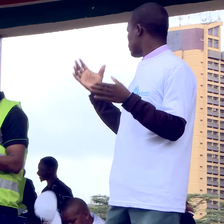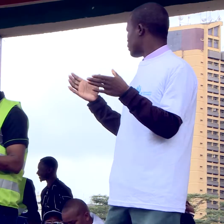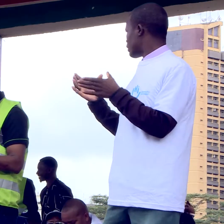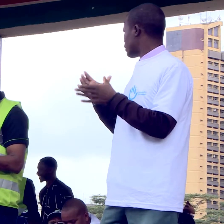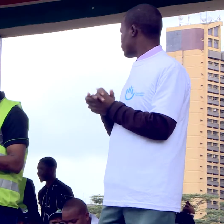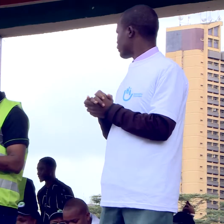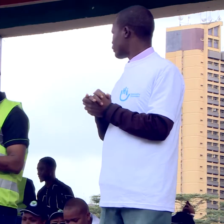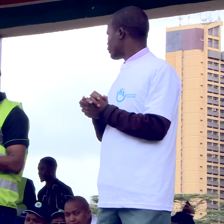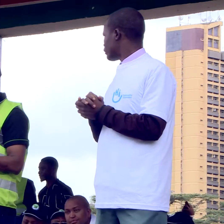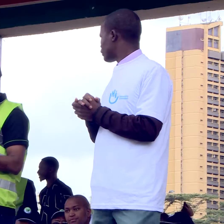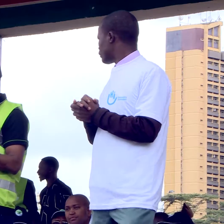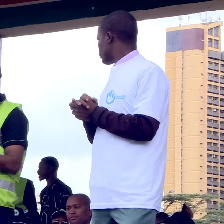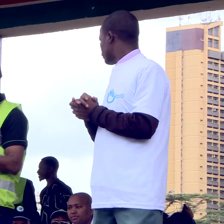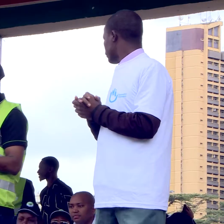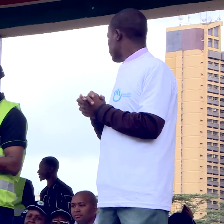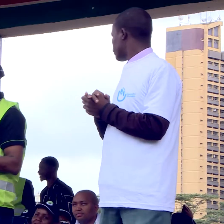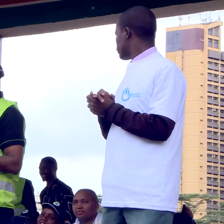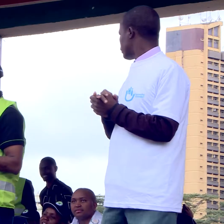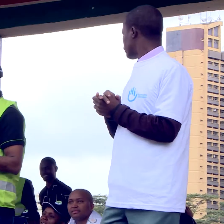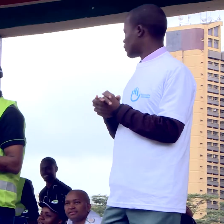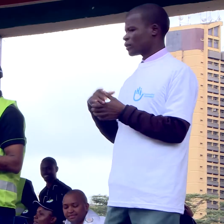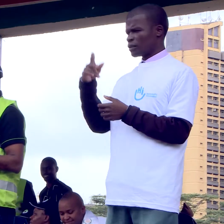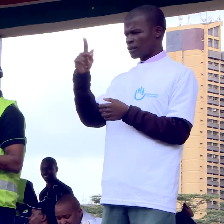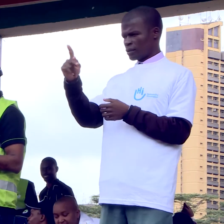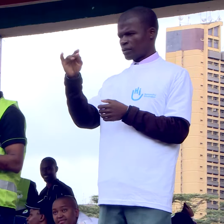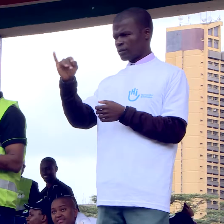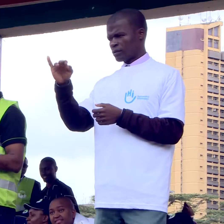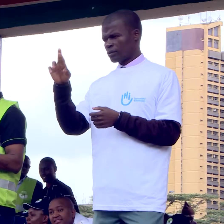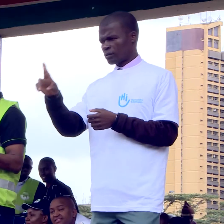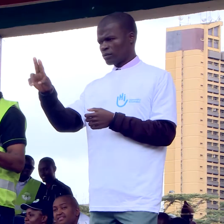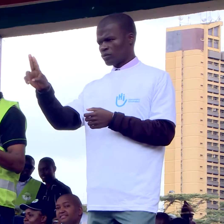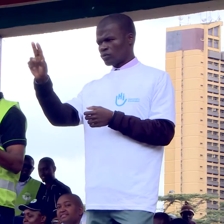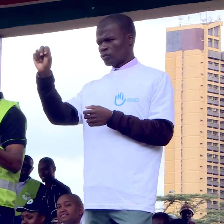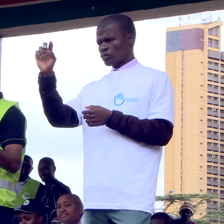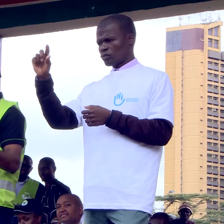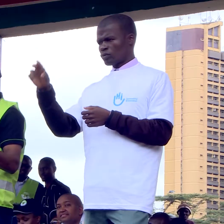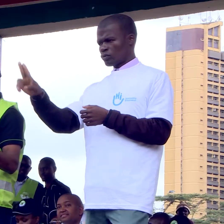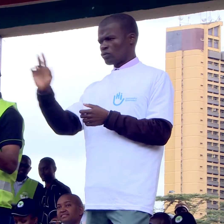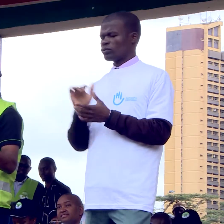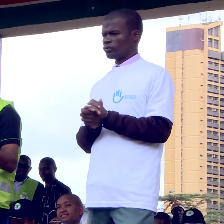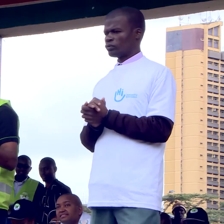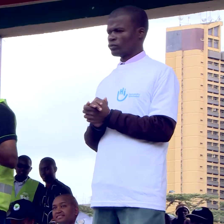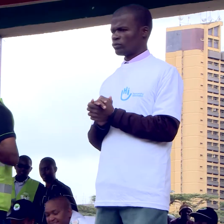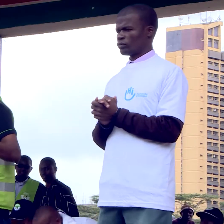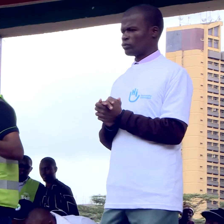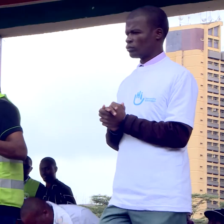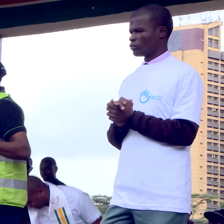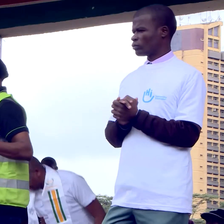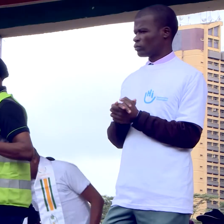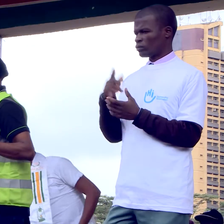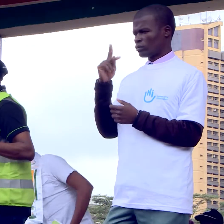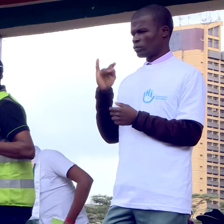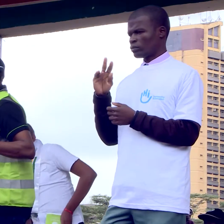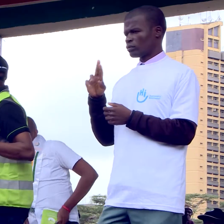committee, Mr. Irungu Nyakera, to speak to us about this important occasion. Karibu. So